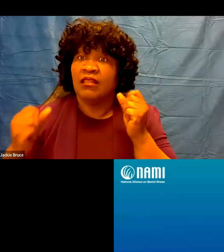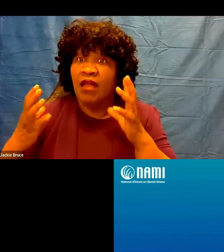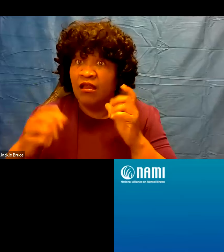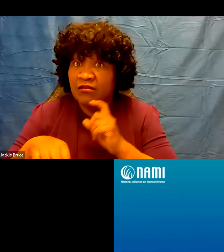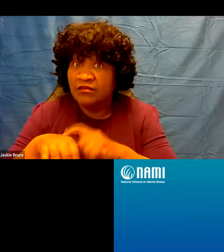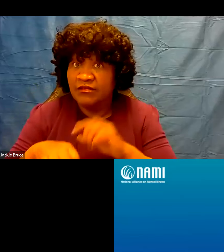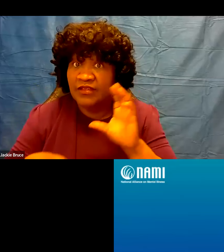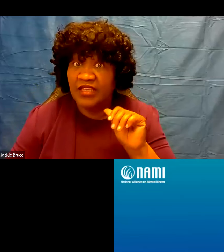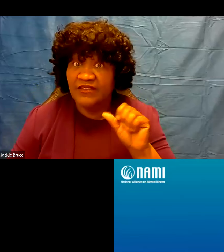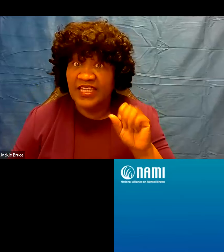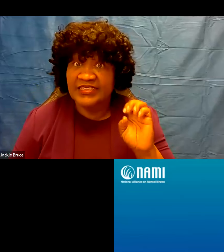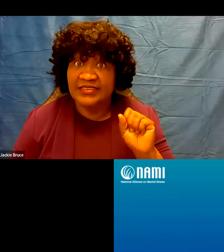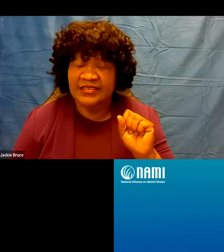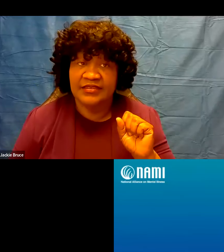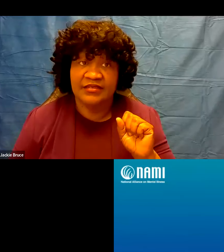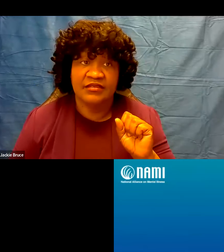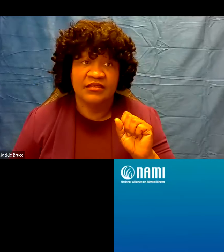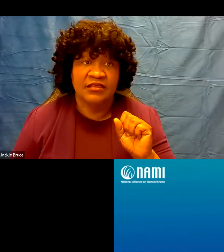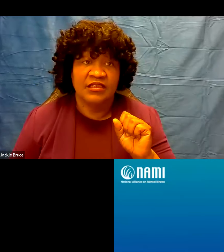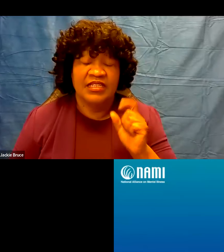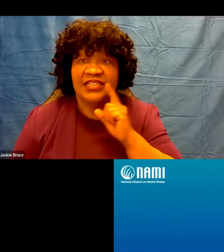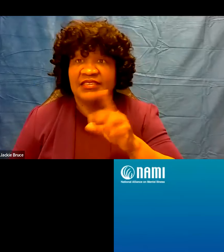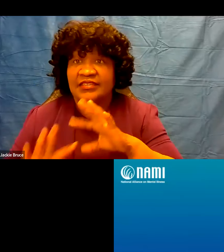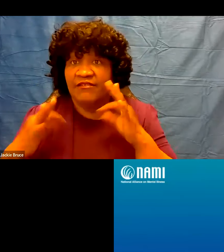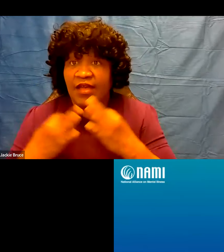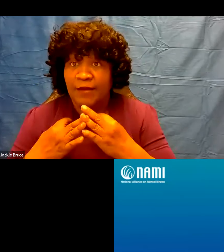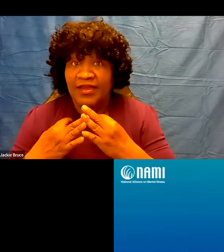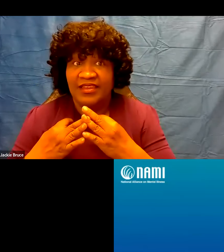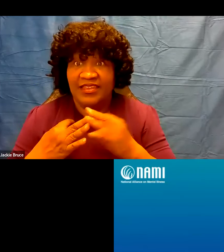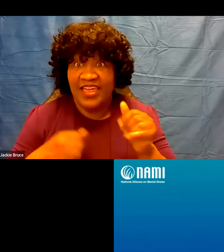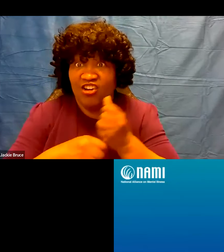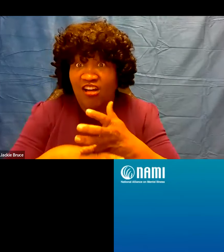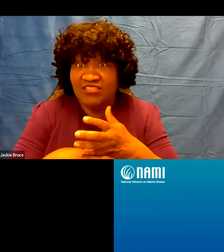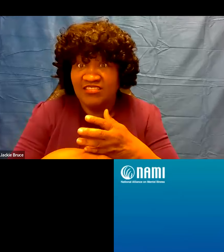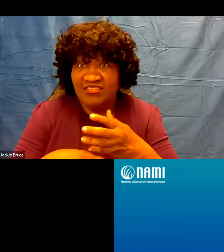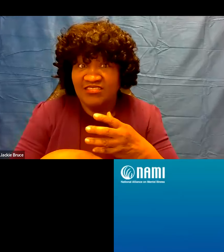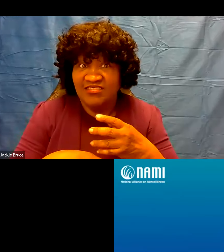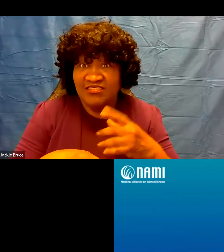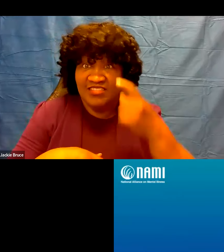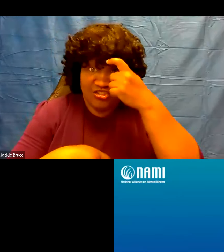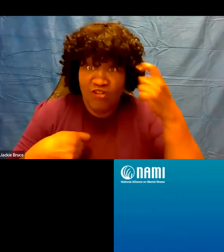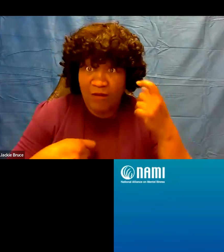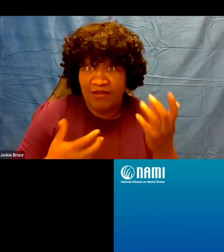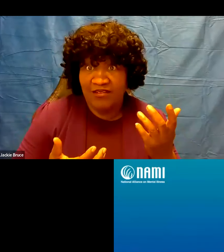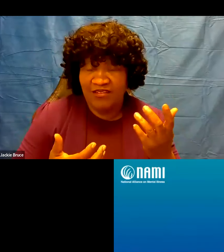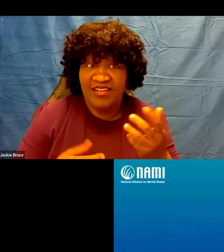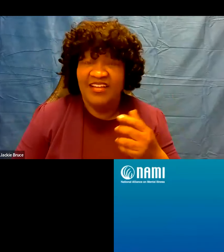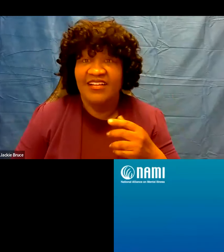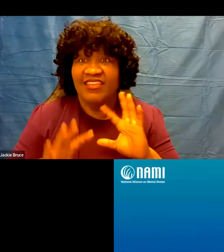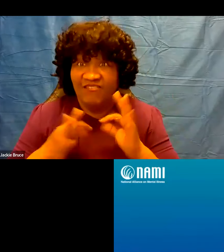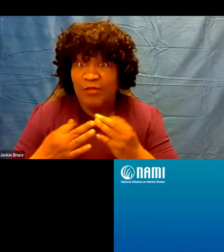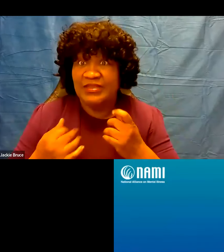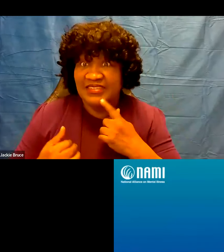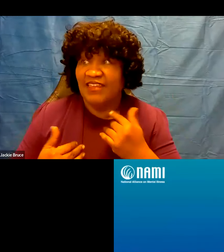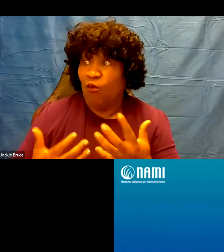cases where it's the family causing the trauma, the families can also claim they want to be